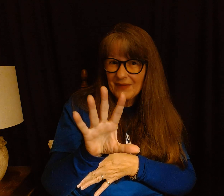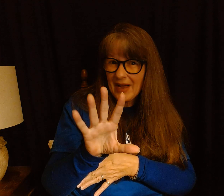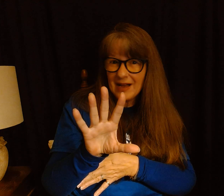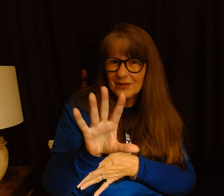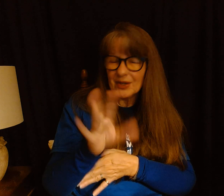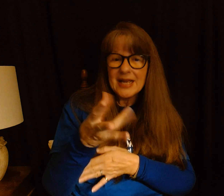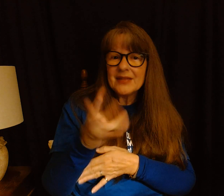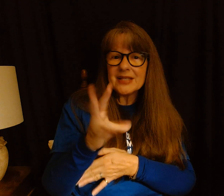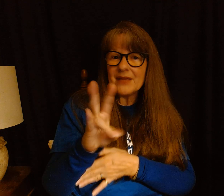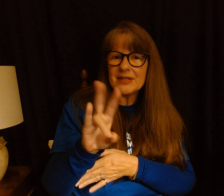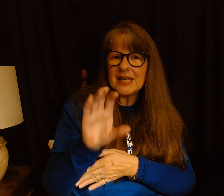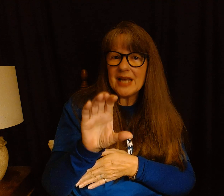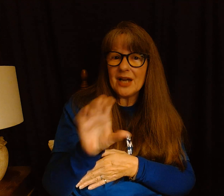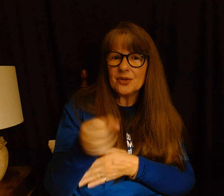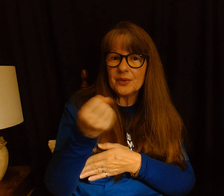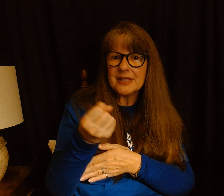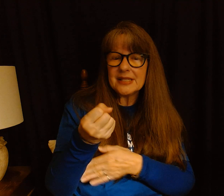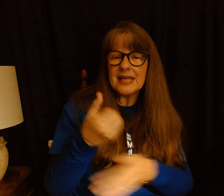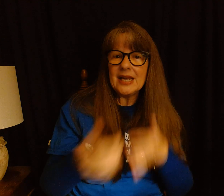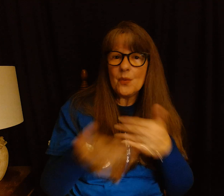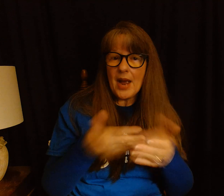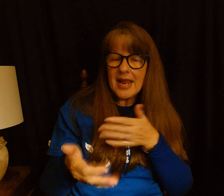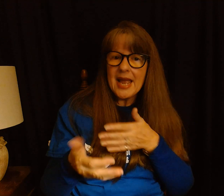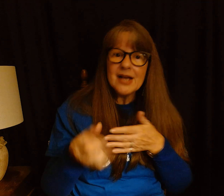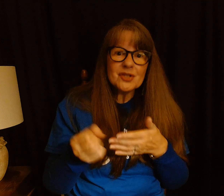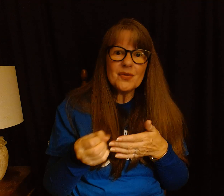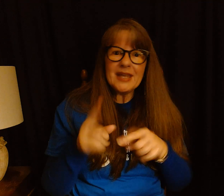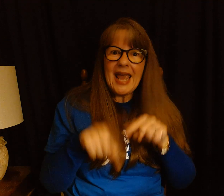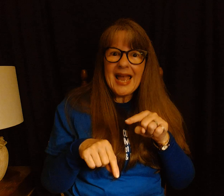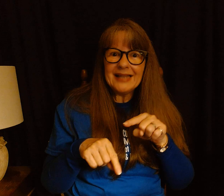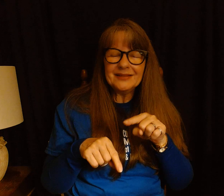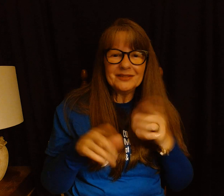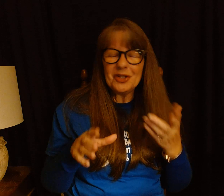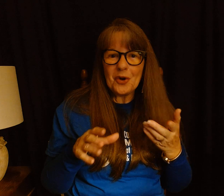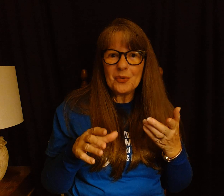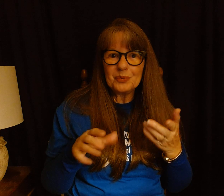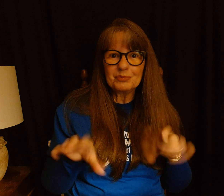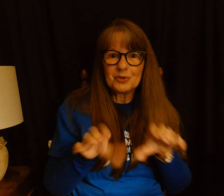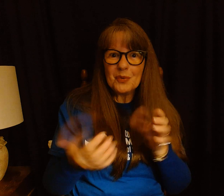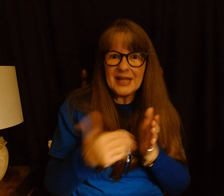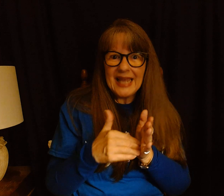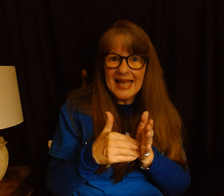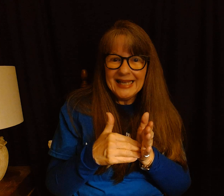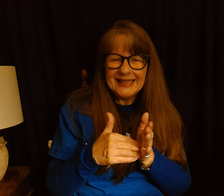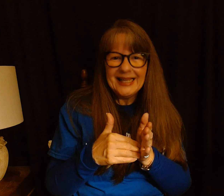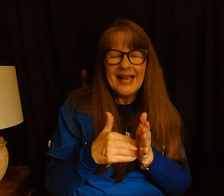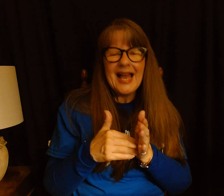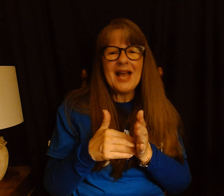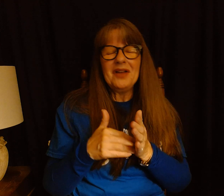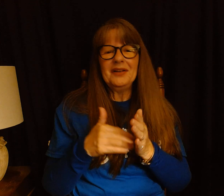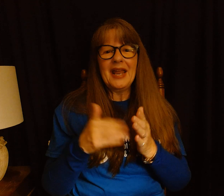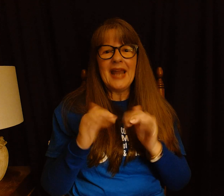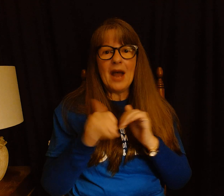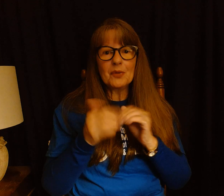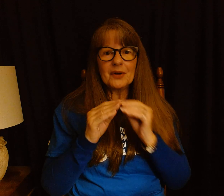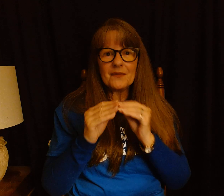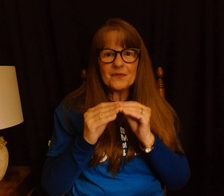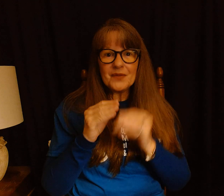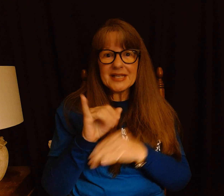1765 or the 1700s anyway. So they can't, do it again. And how are they going to fix it?